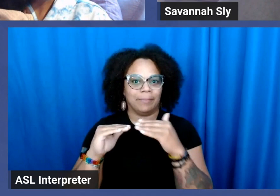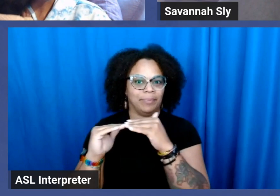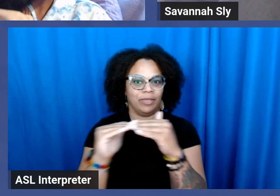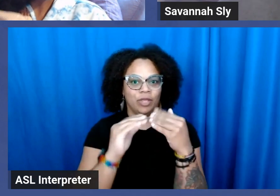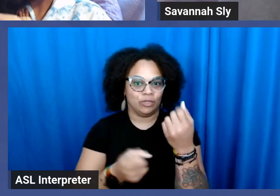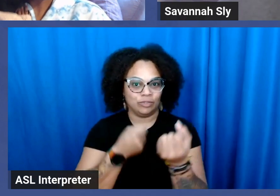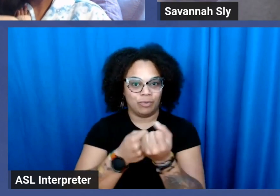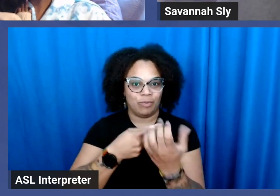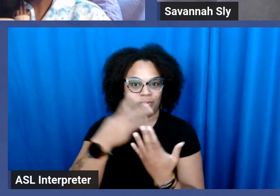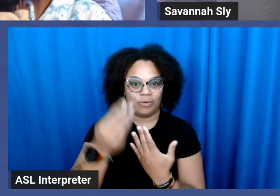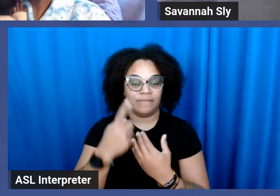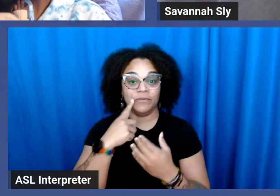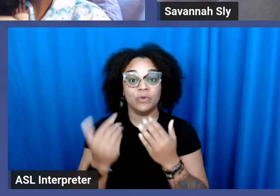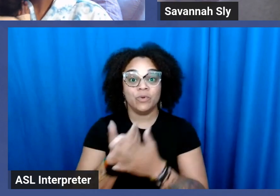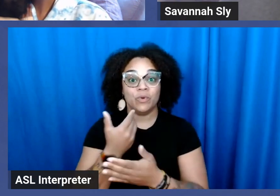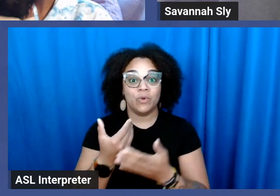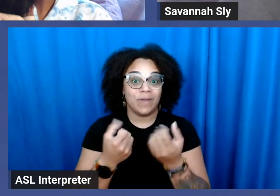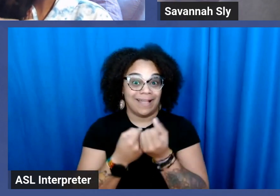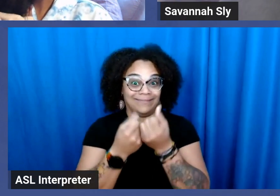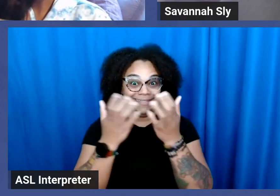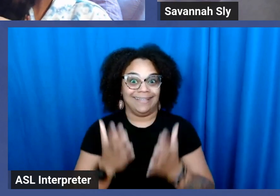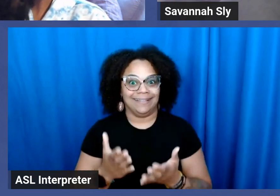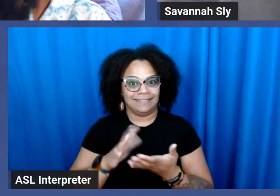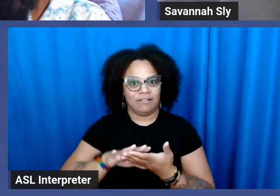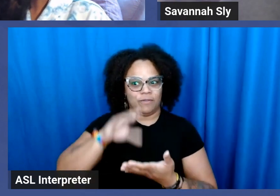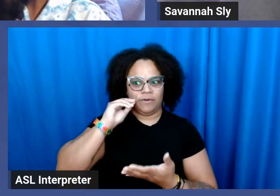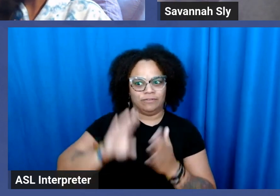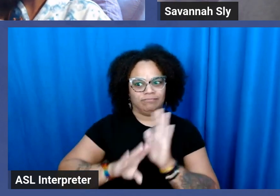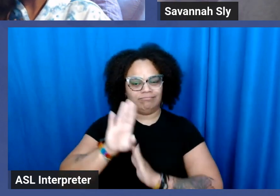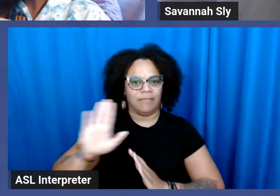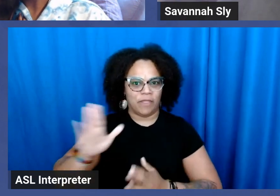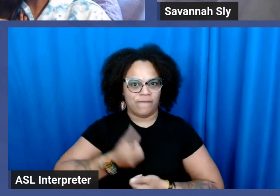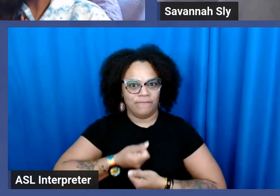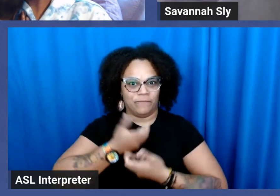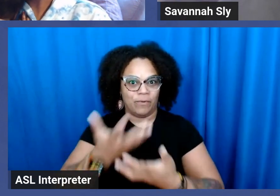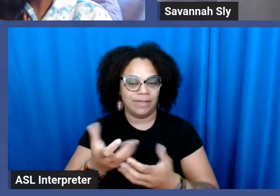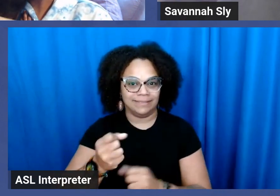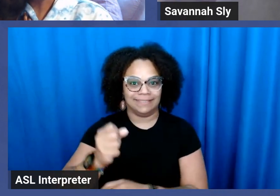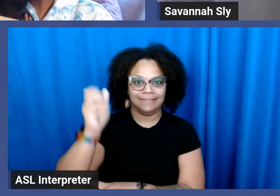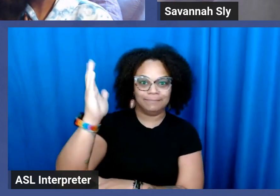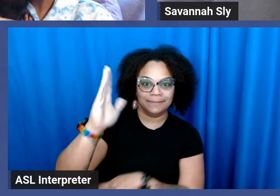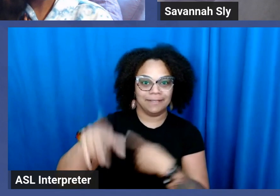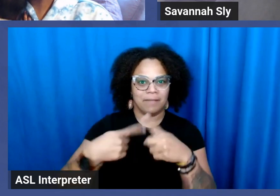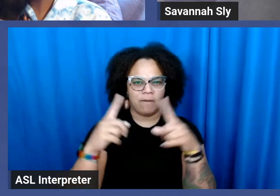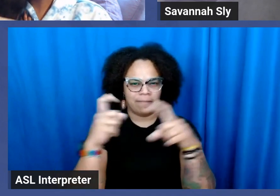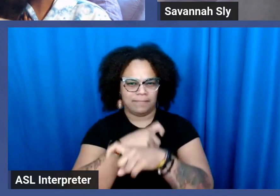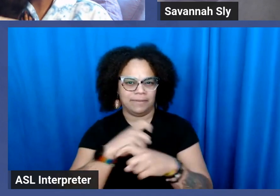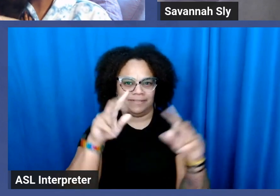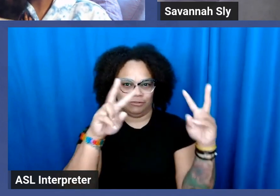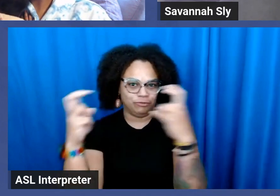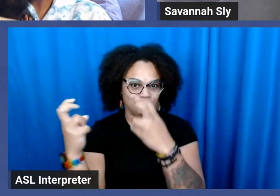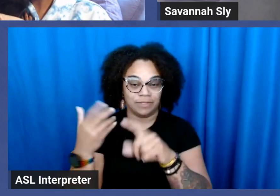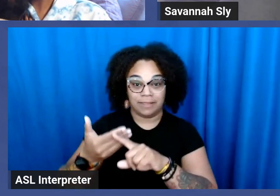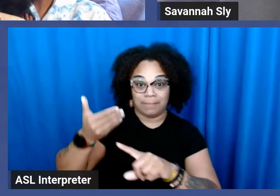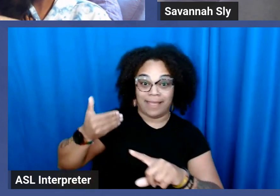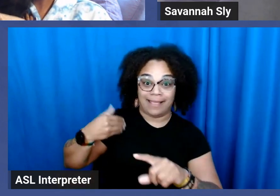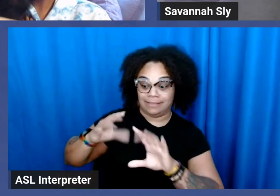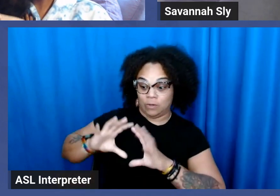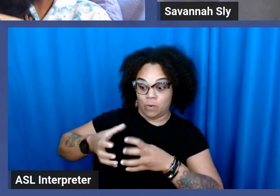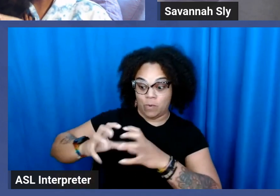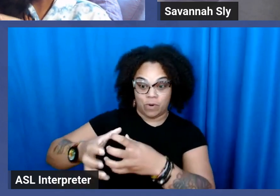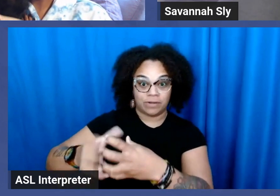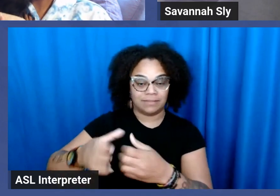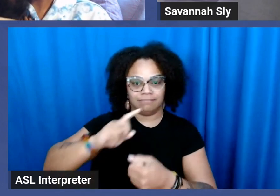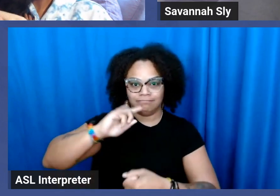advocates who are learning to develop their voice and to speak on complex issues. The past several cohorts have been dedicated to the issue